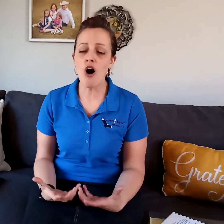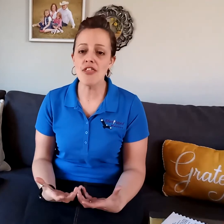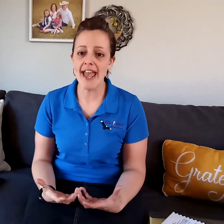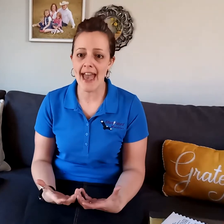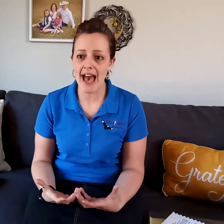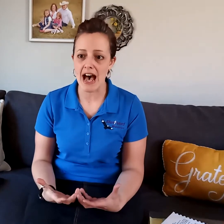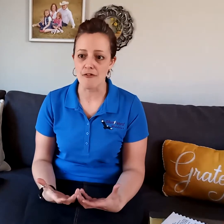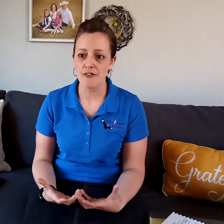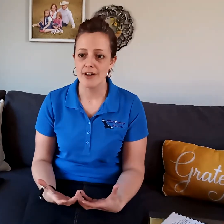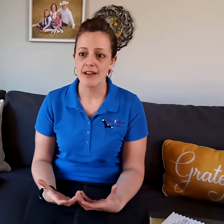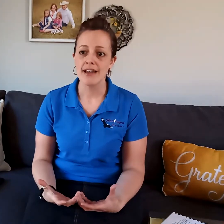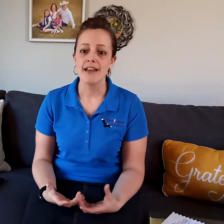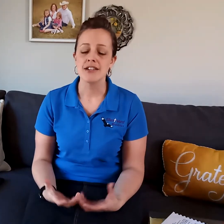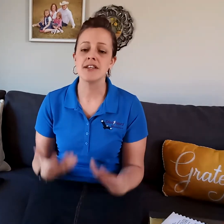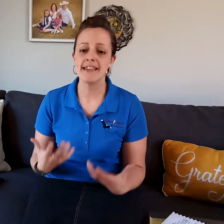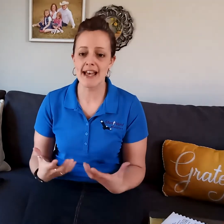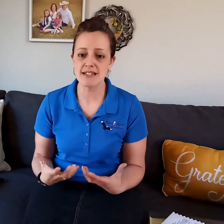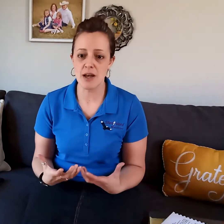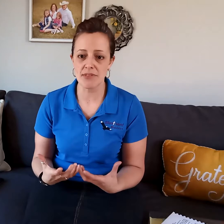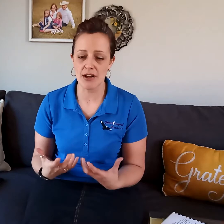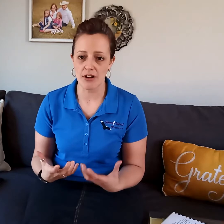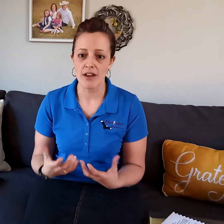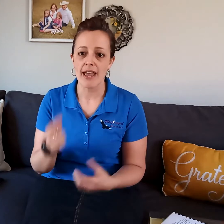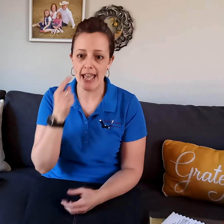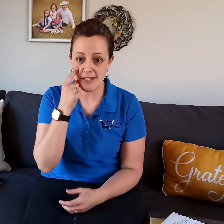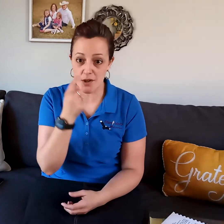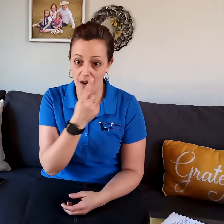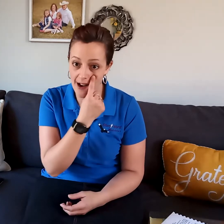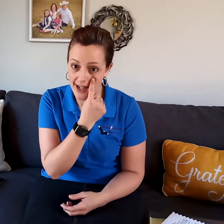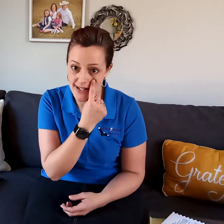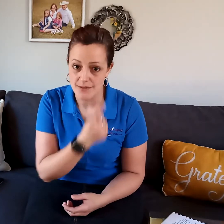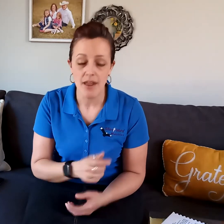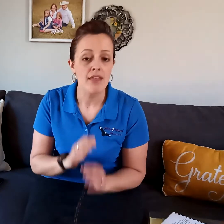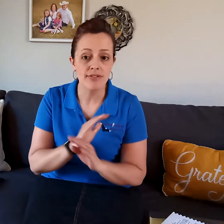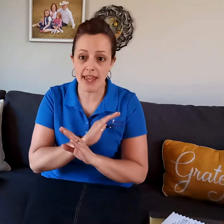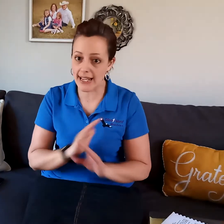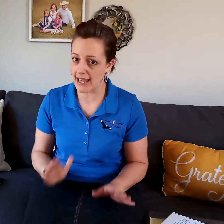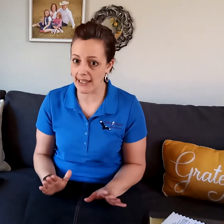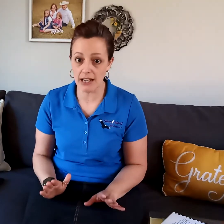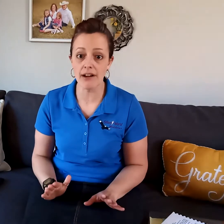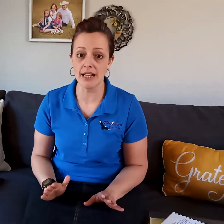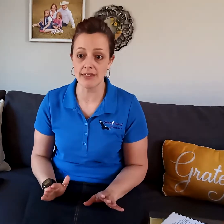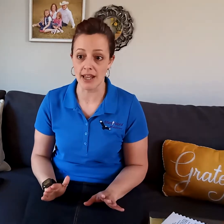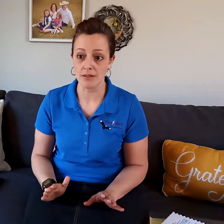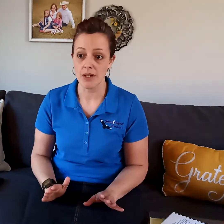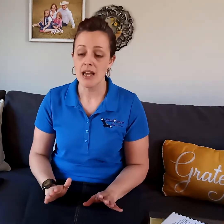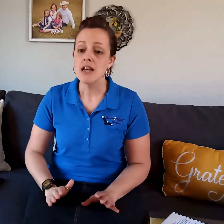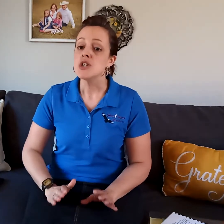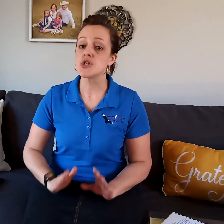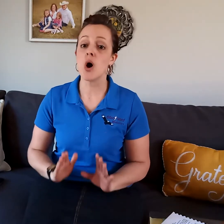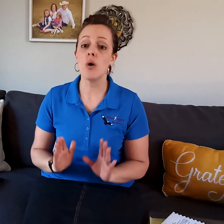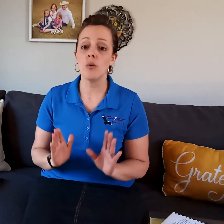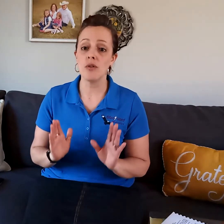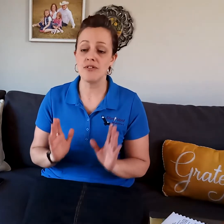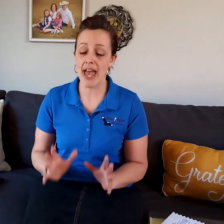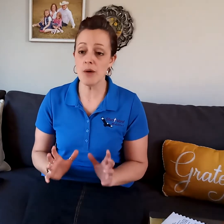they have to get something is their eyes. They can't hear anything. So they